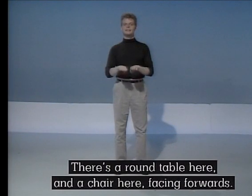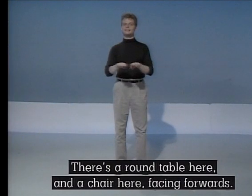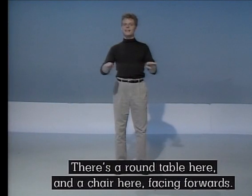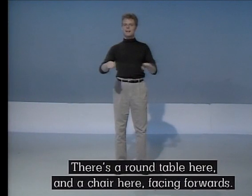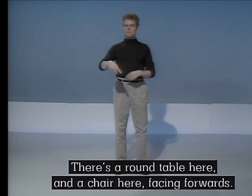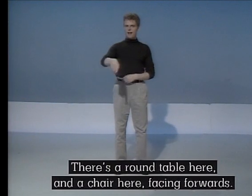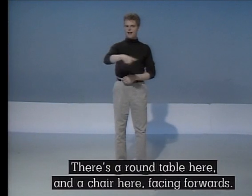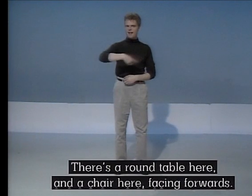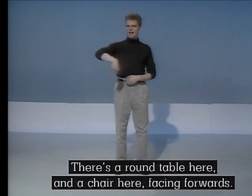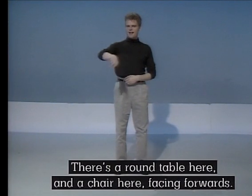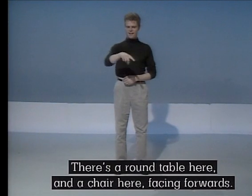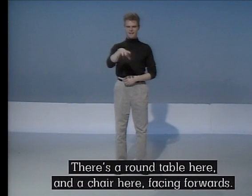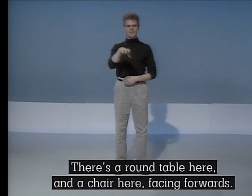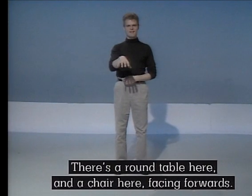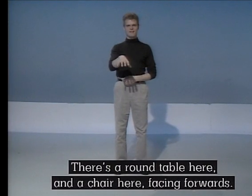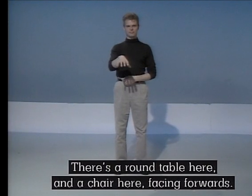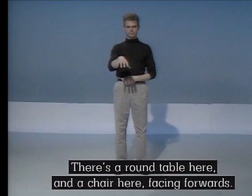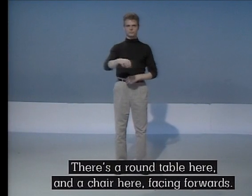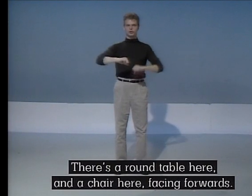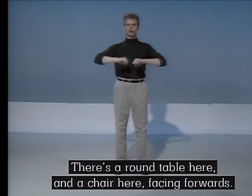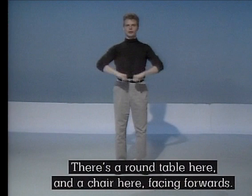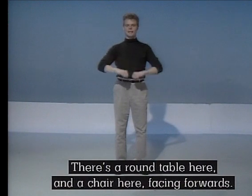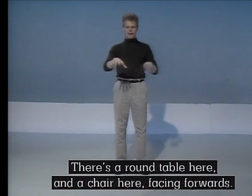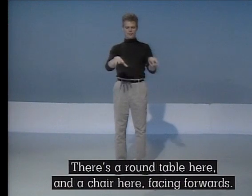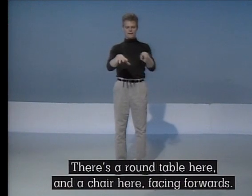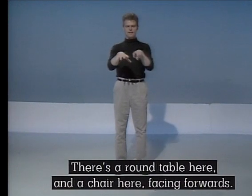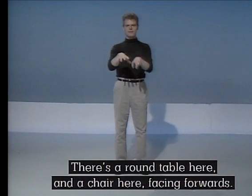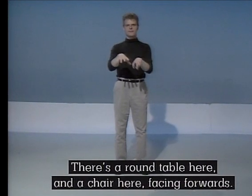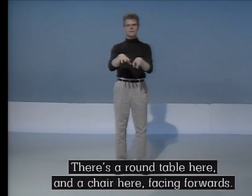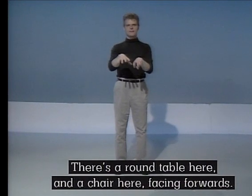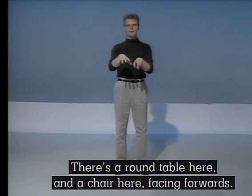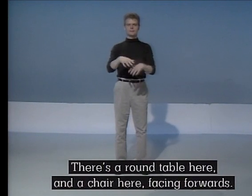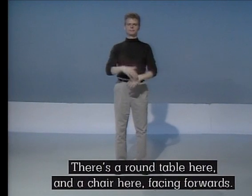There's a round table here and a chair here facing forwards.